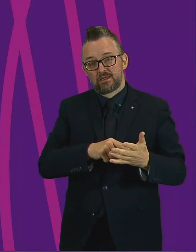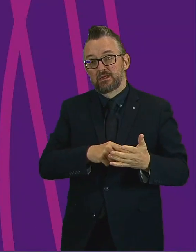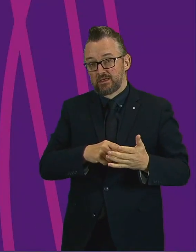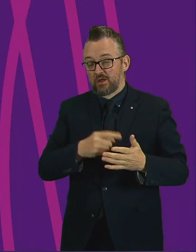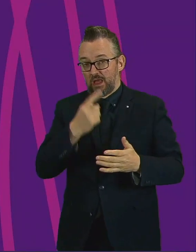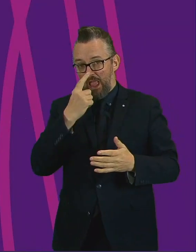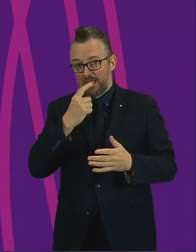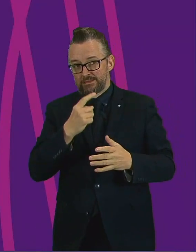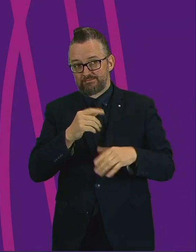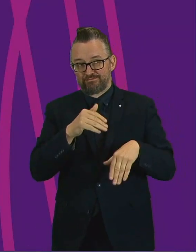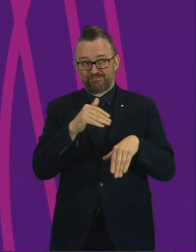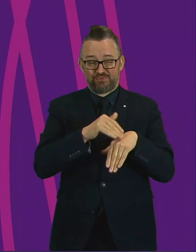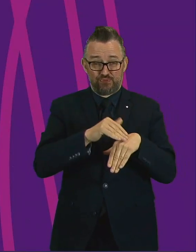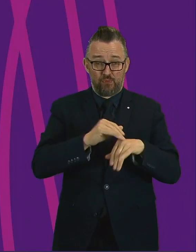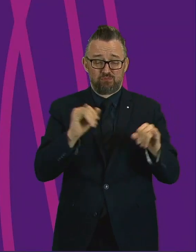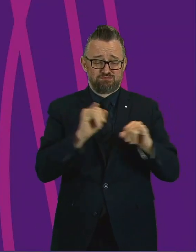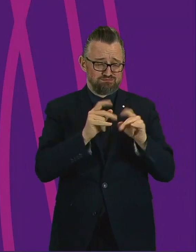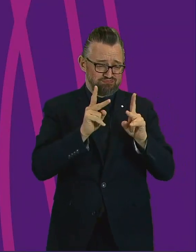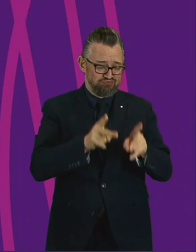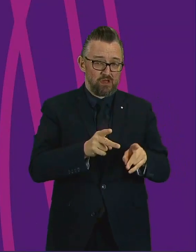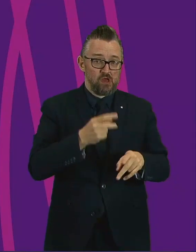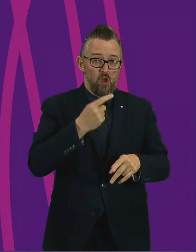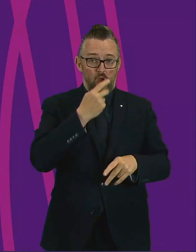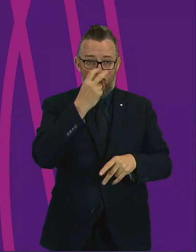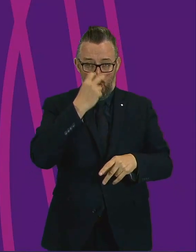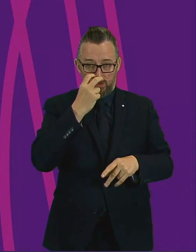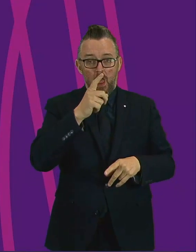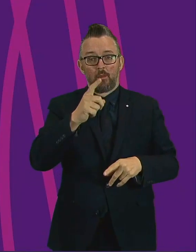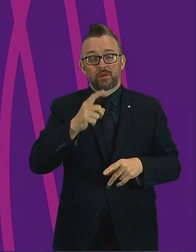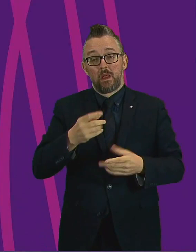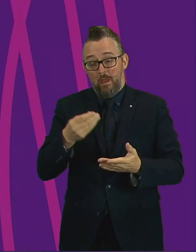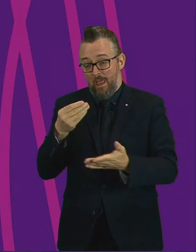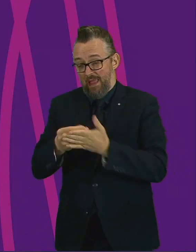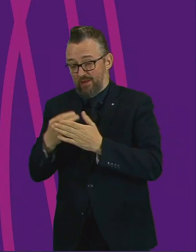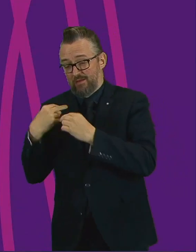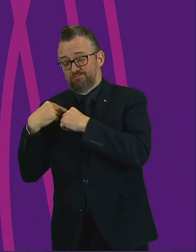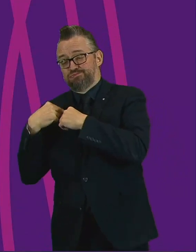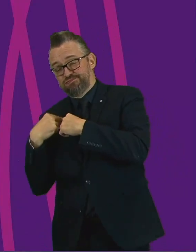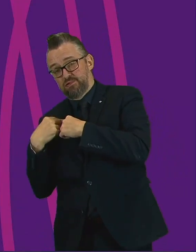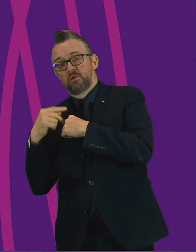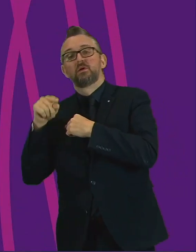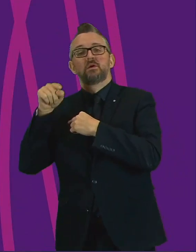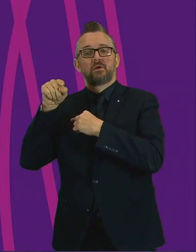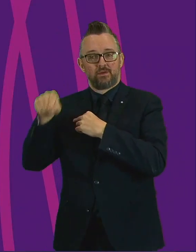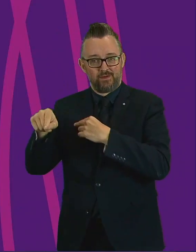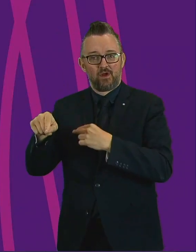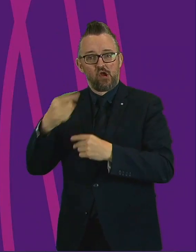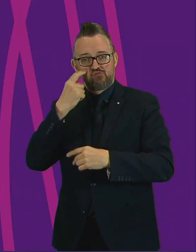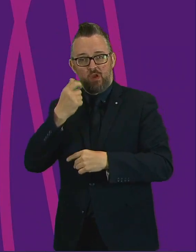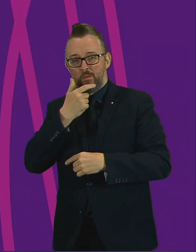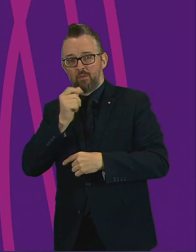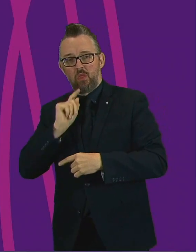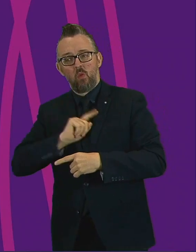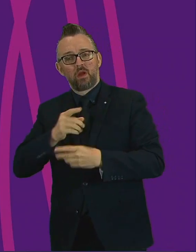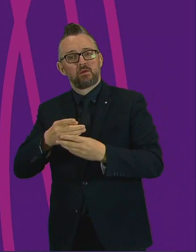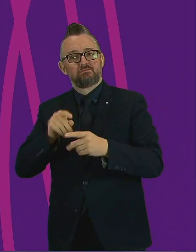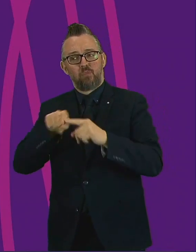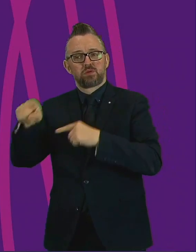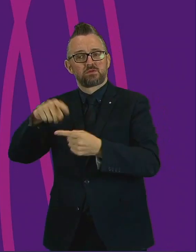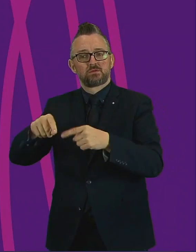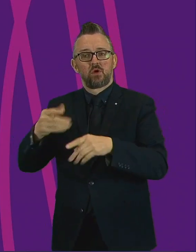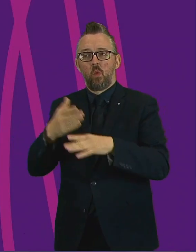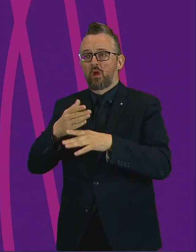on older people, younger workers are bearing the greatest economic burden. Many worked in hospitality or tourism on zero-hour